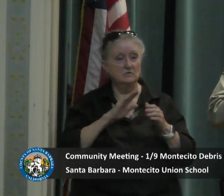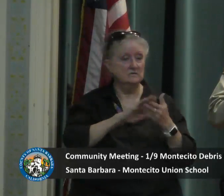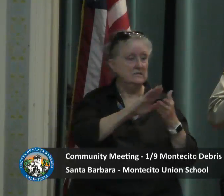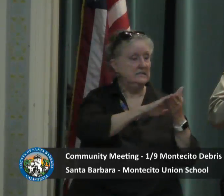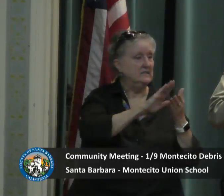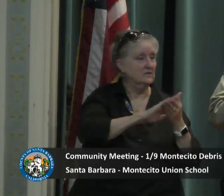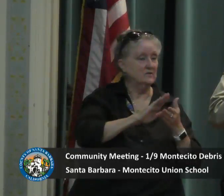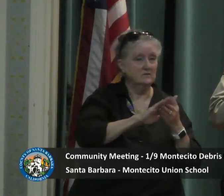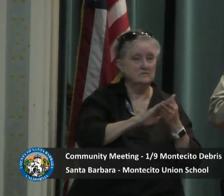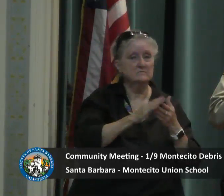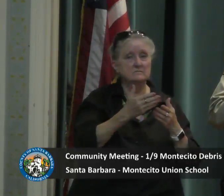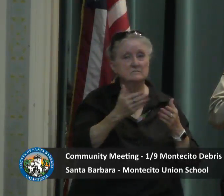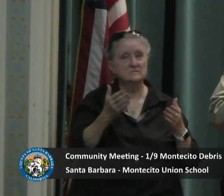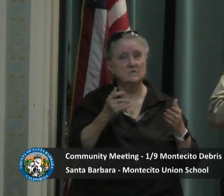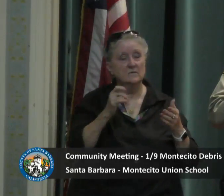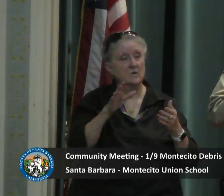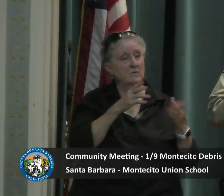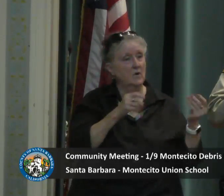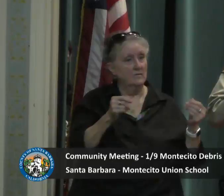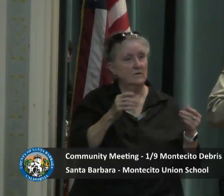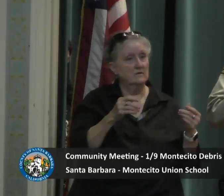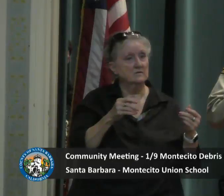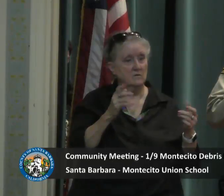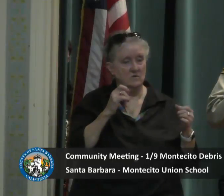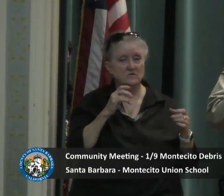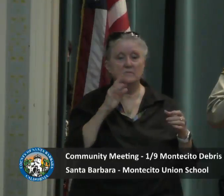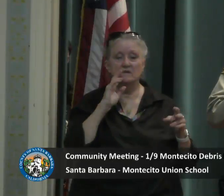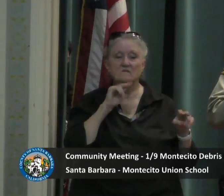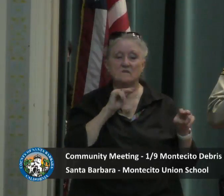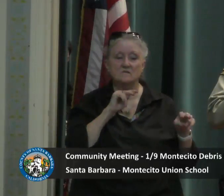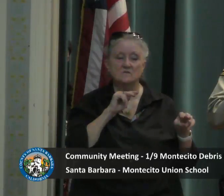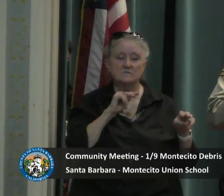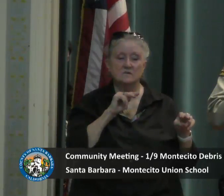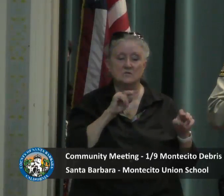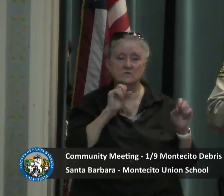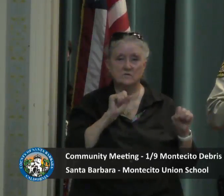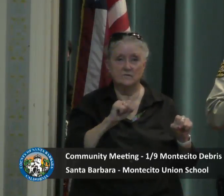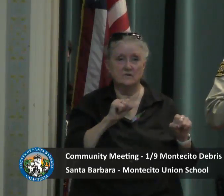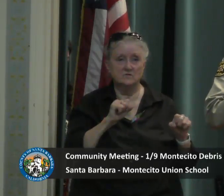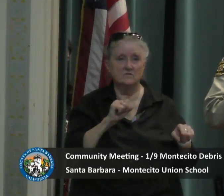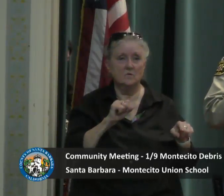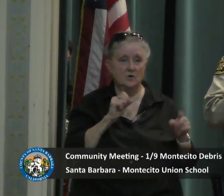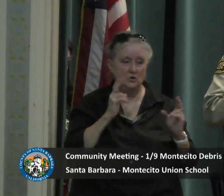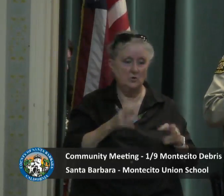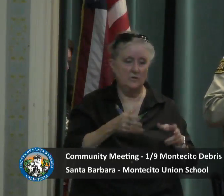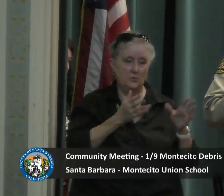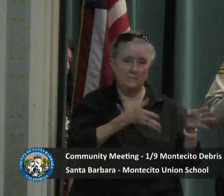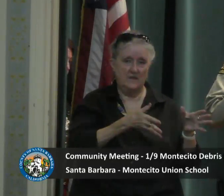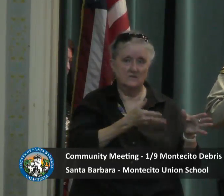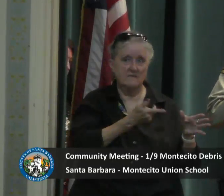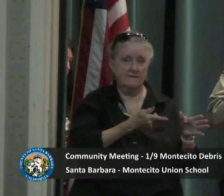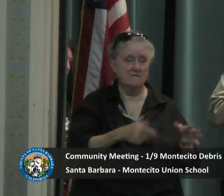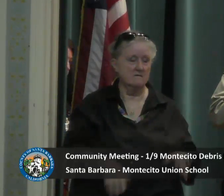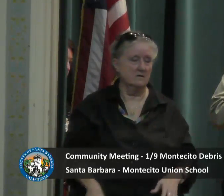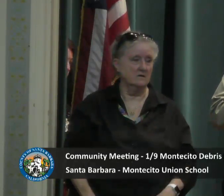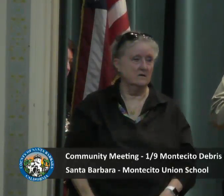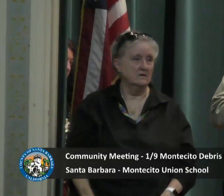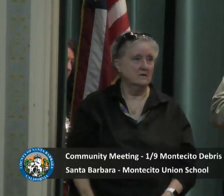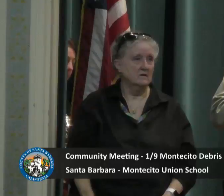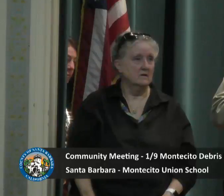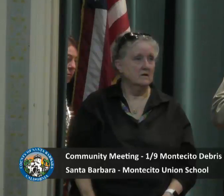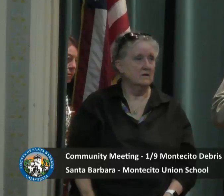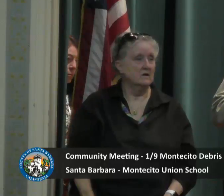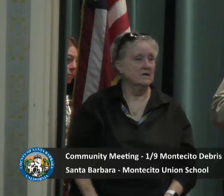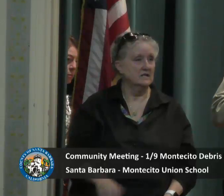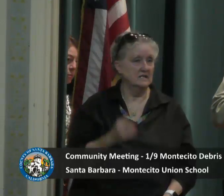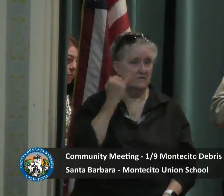your properties, we want you to be vigilant about the potential for human remains to be there. And if